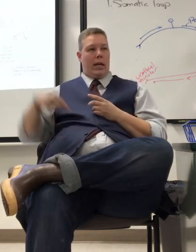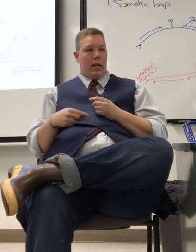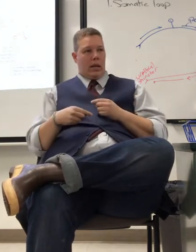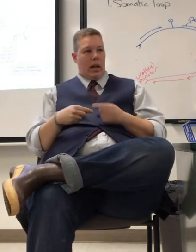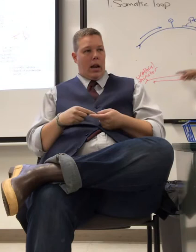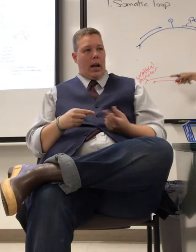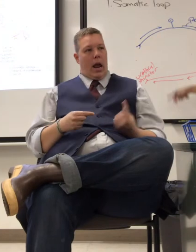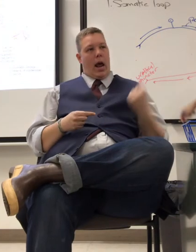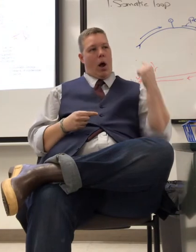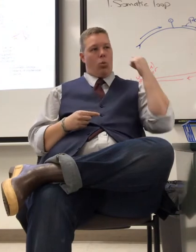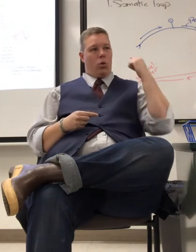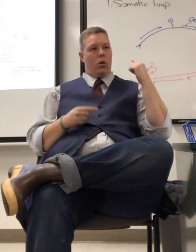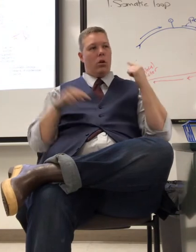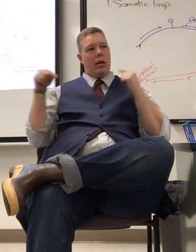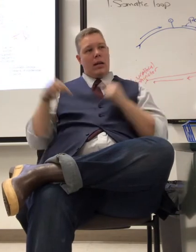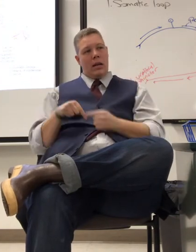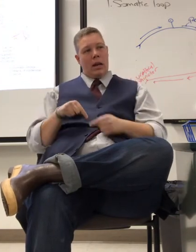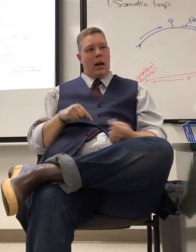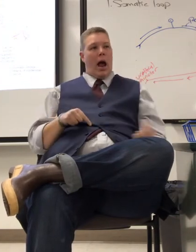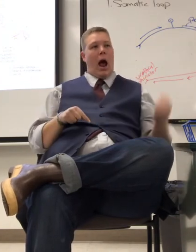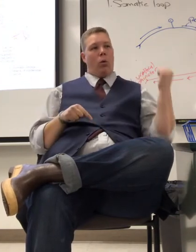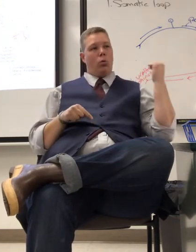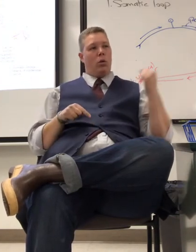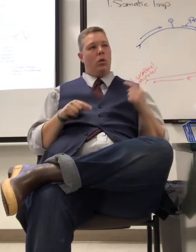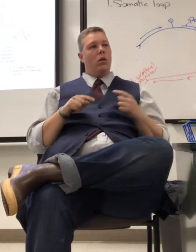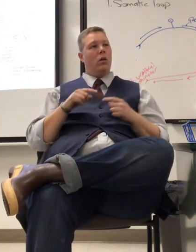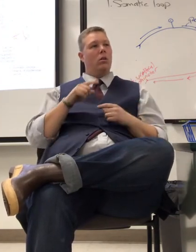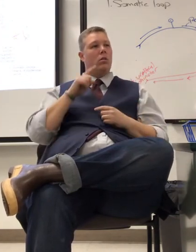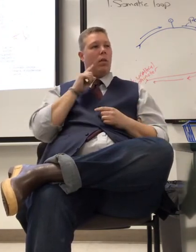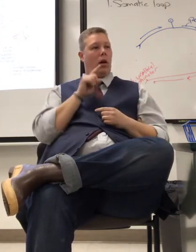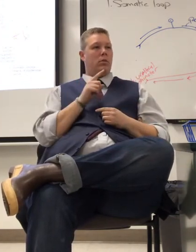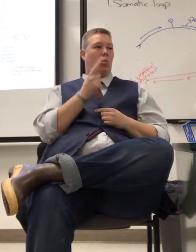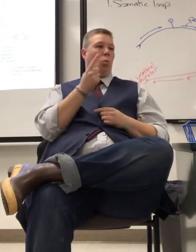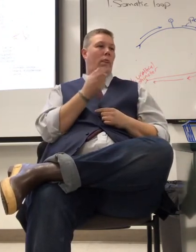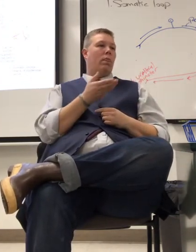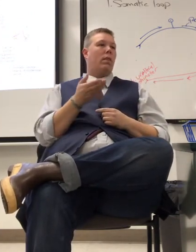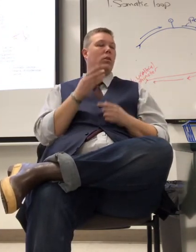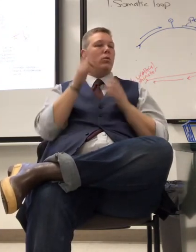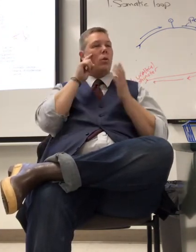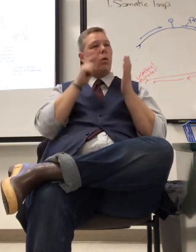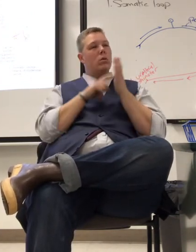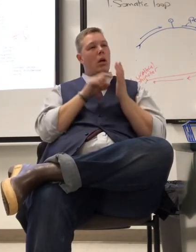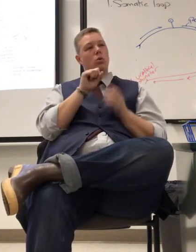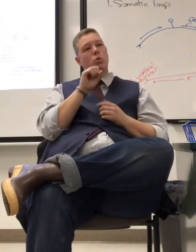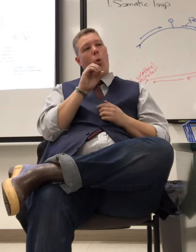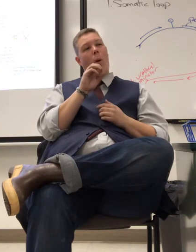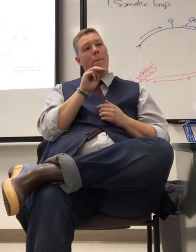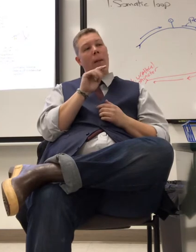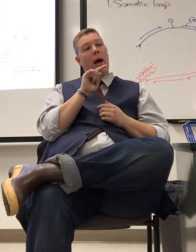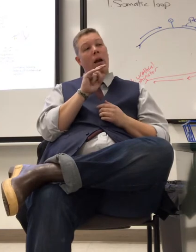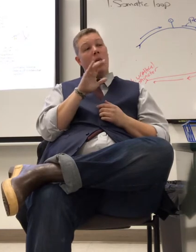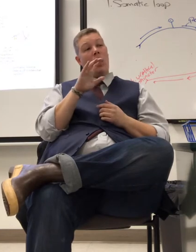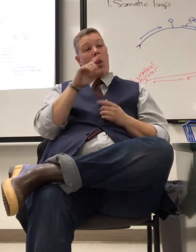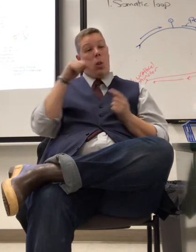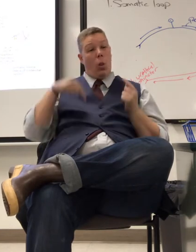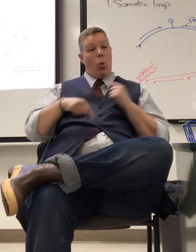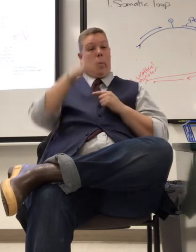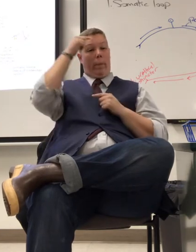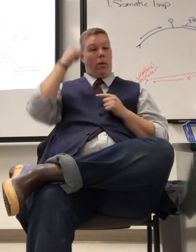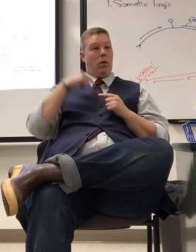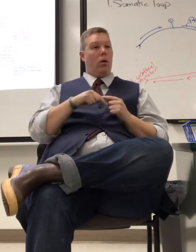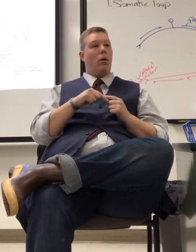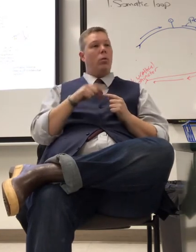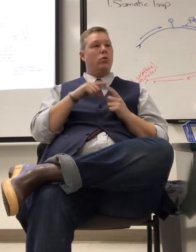loop. One thing to notice is that this somatic loop, it can be influenced by the brain.